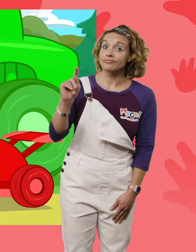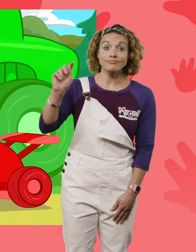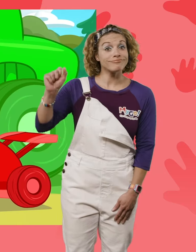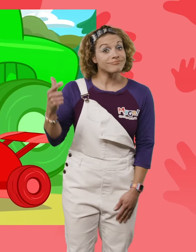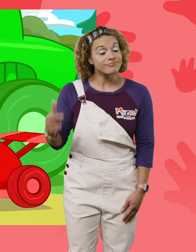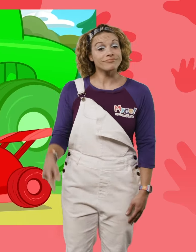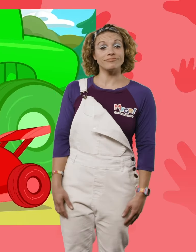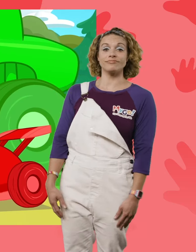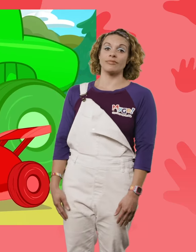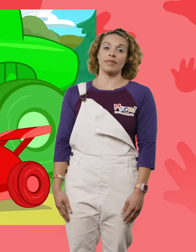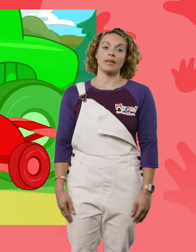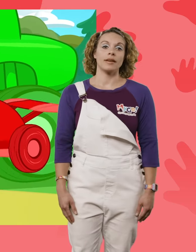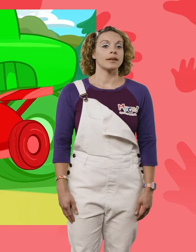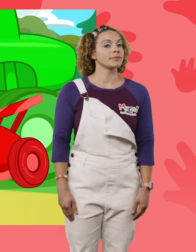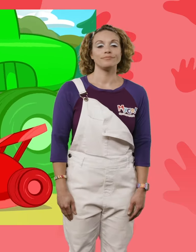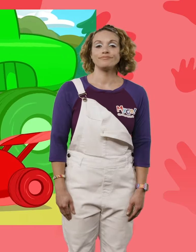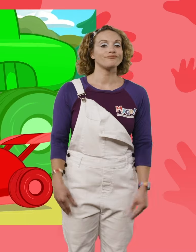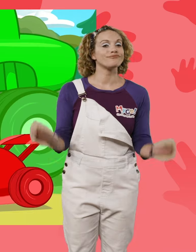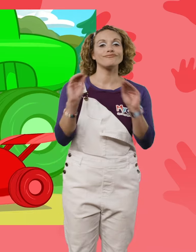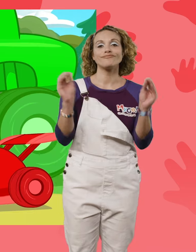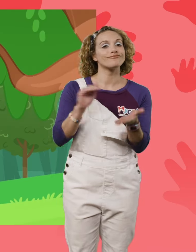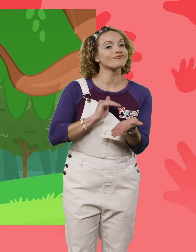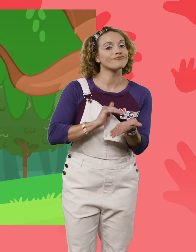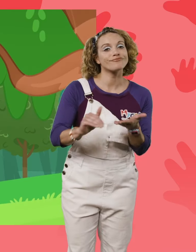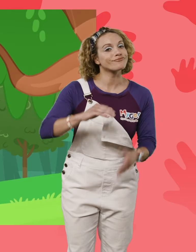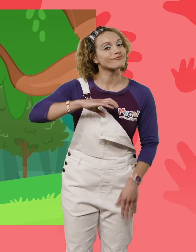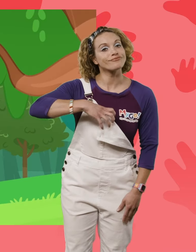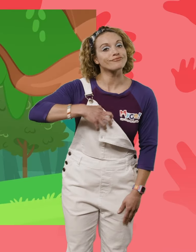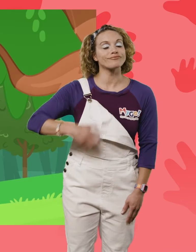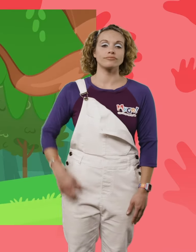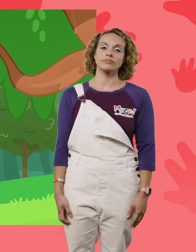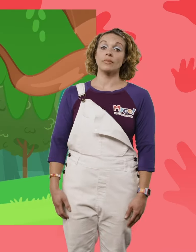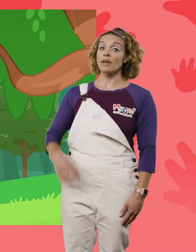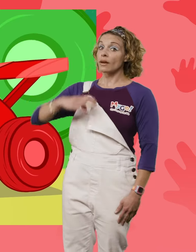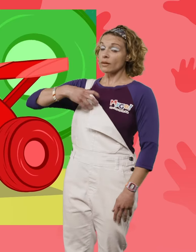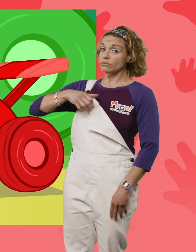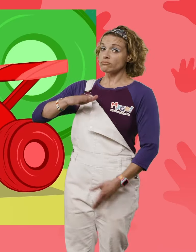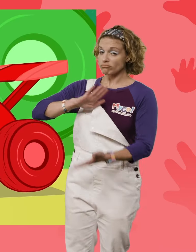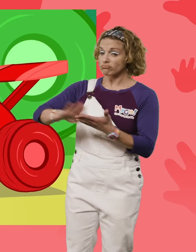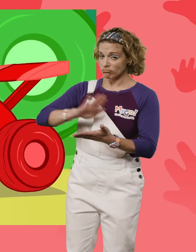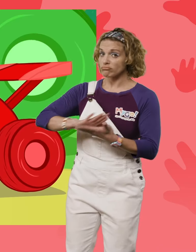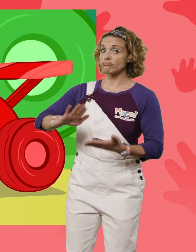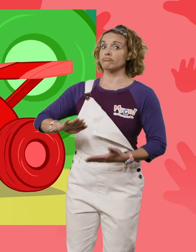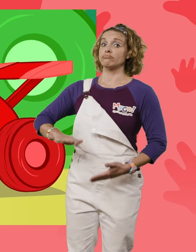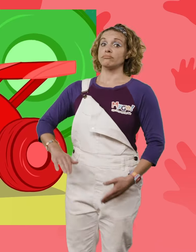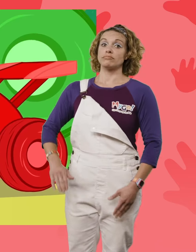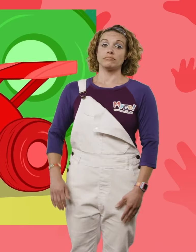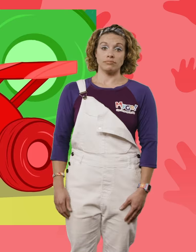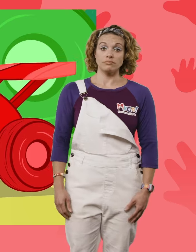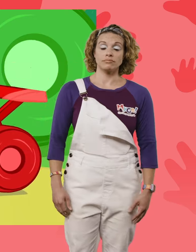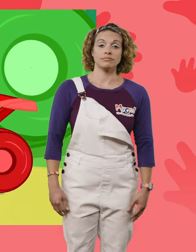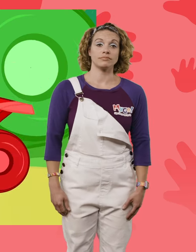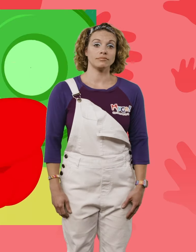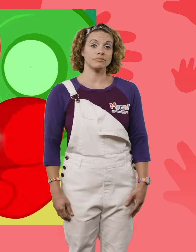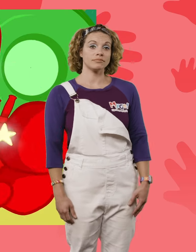Morphle and Orphle play tag. That's no excuse, Morphle. Morphle, clean